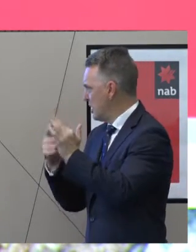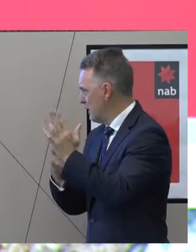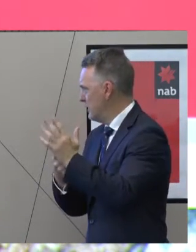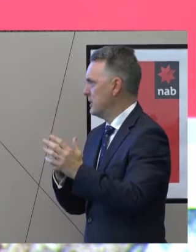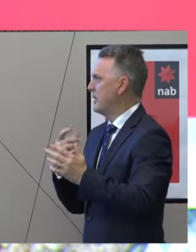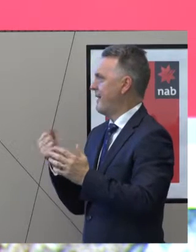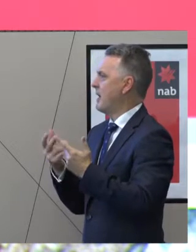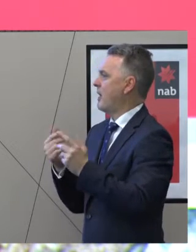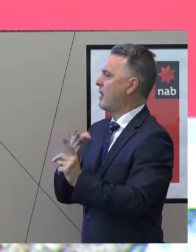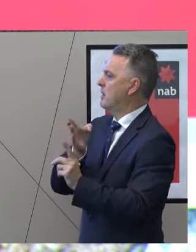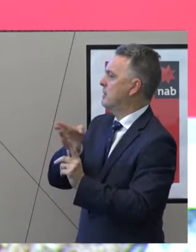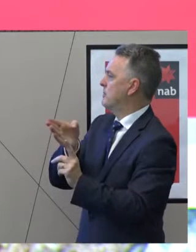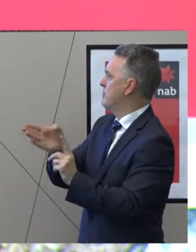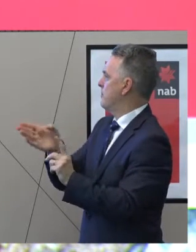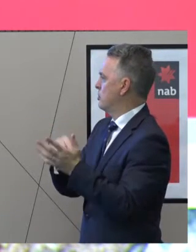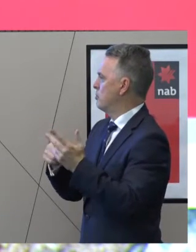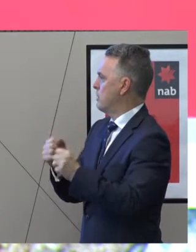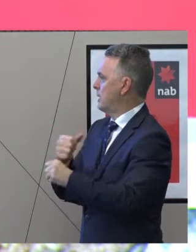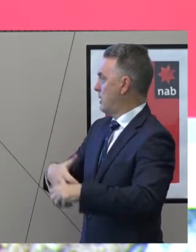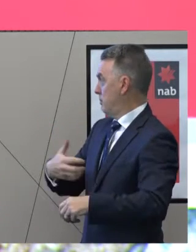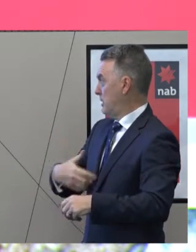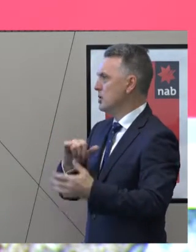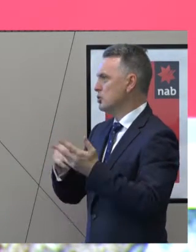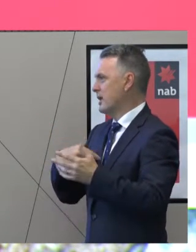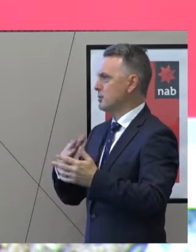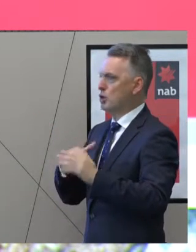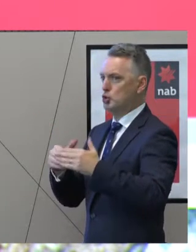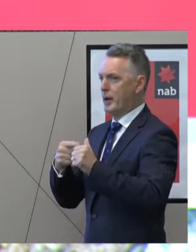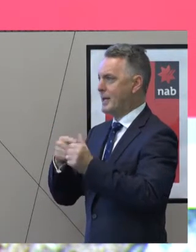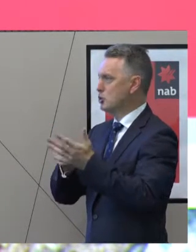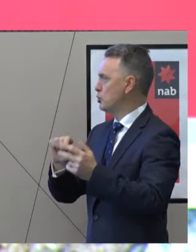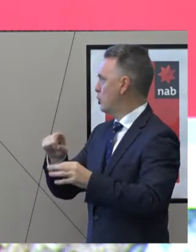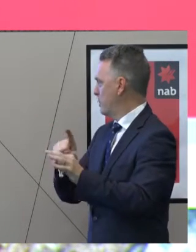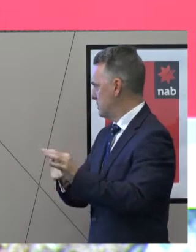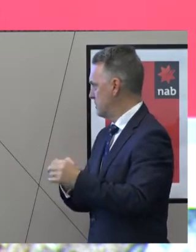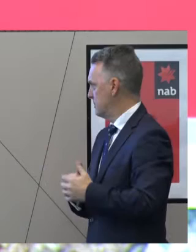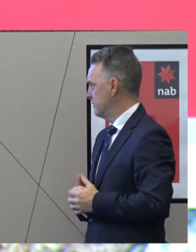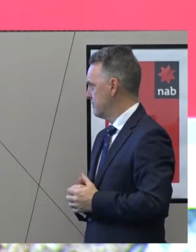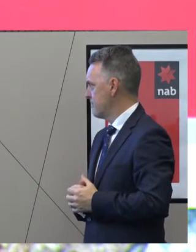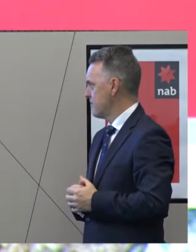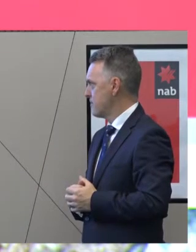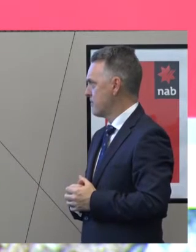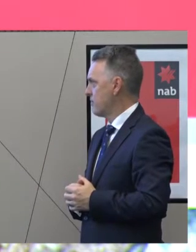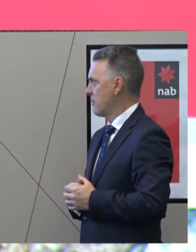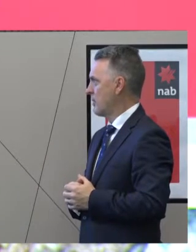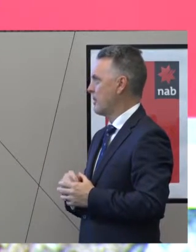other avenues. So I guess that's the short answer to your question.